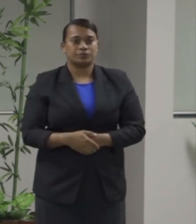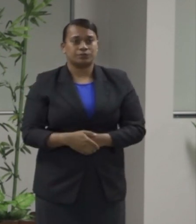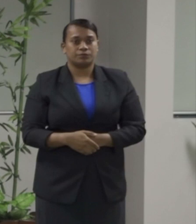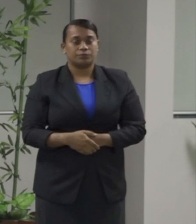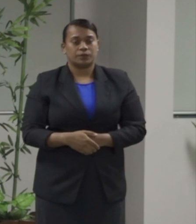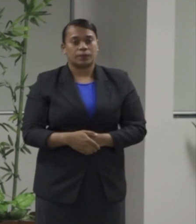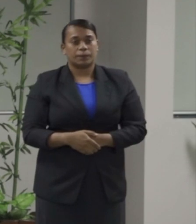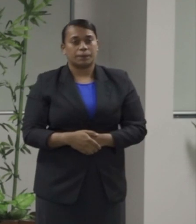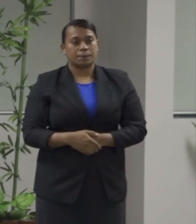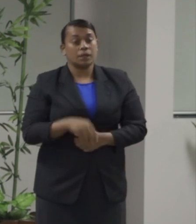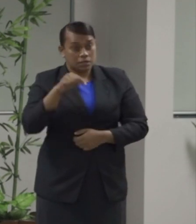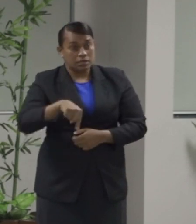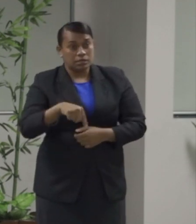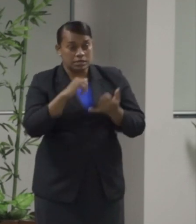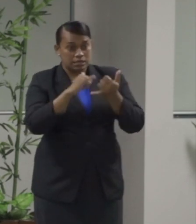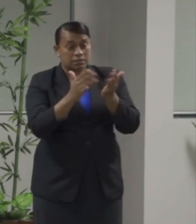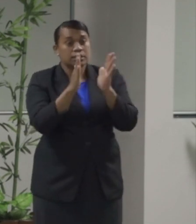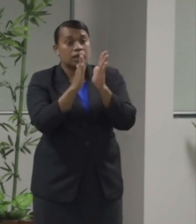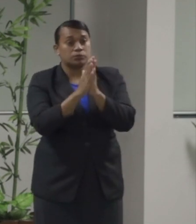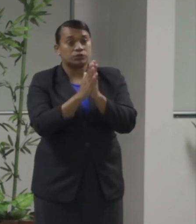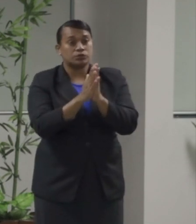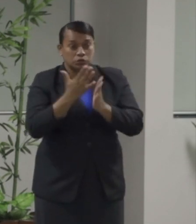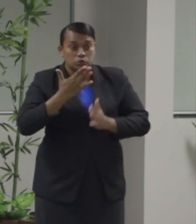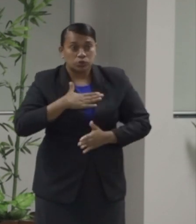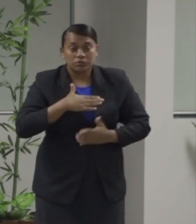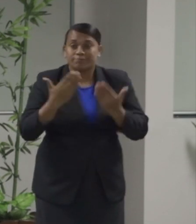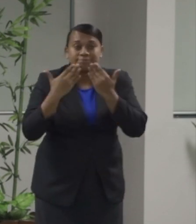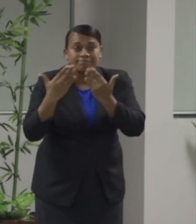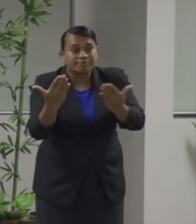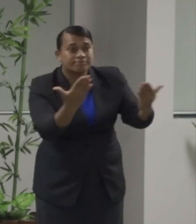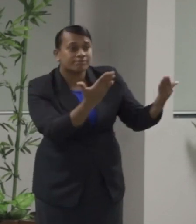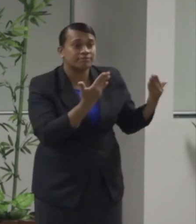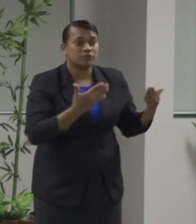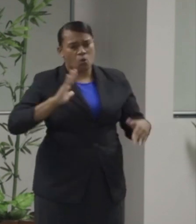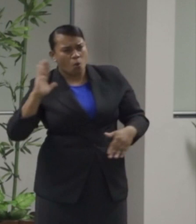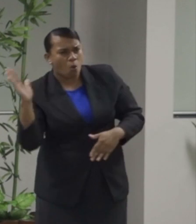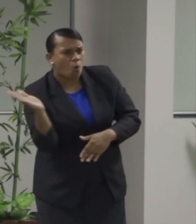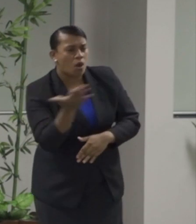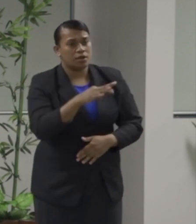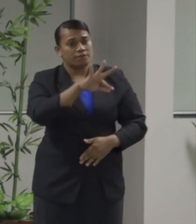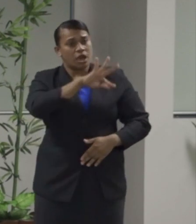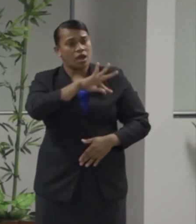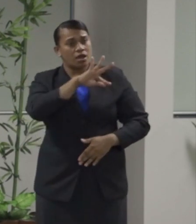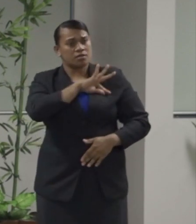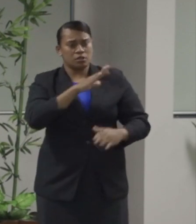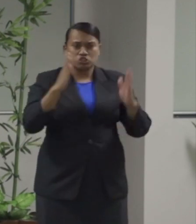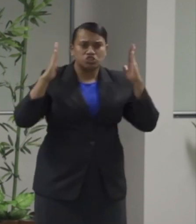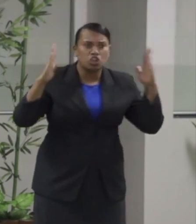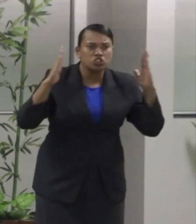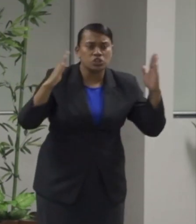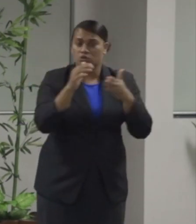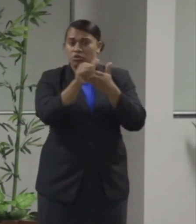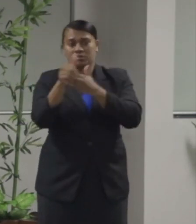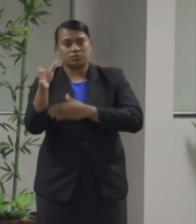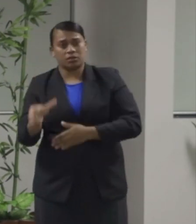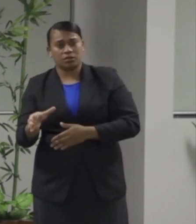On this Sunday, ladies and gentlemen, I'd like to extend one final thank you to all of the faith leaders from all religions across the country who have led